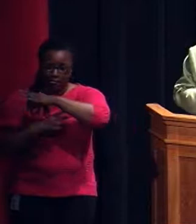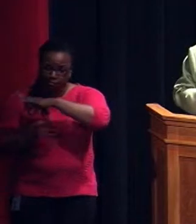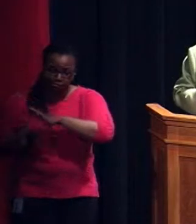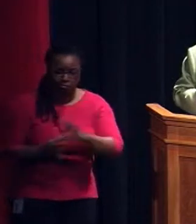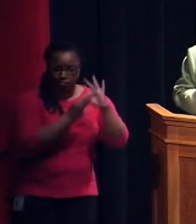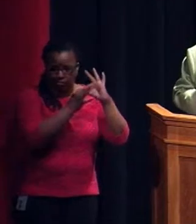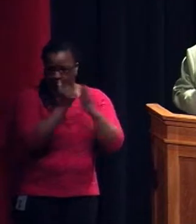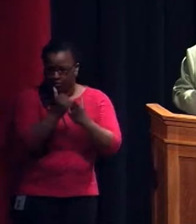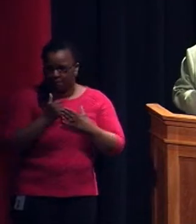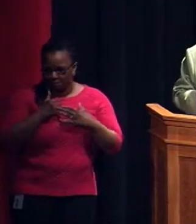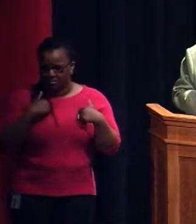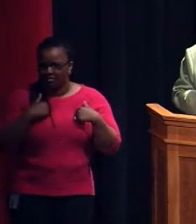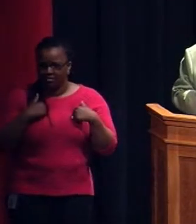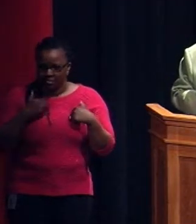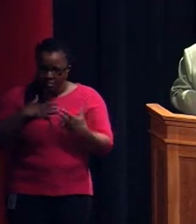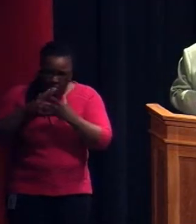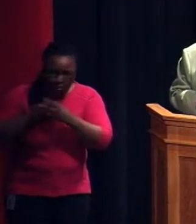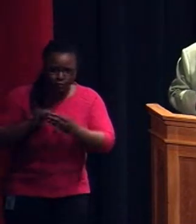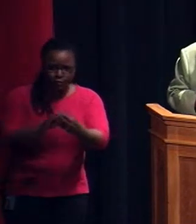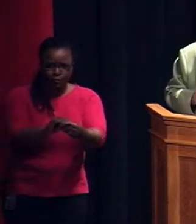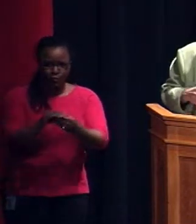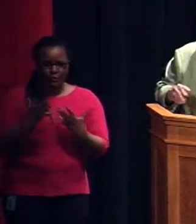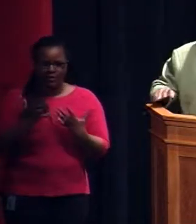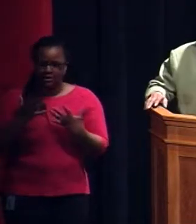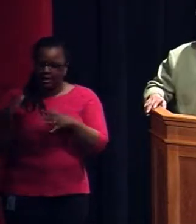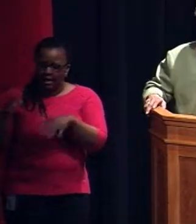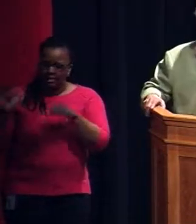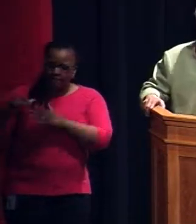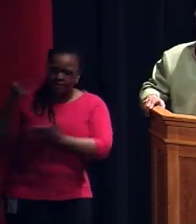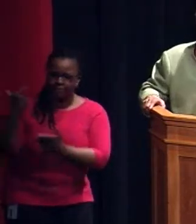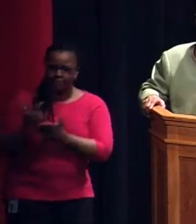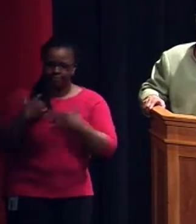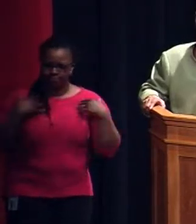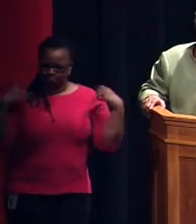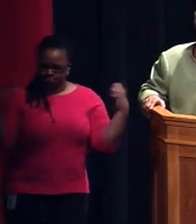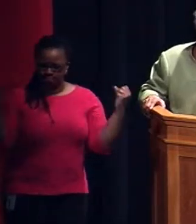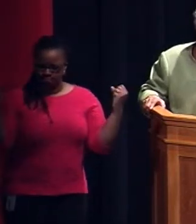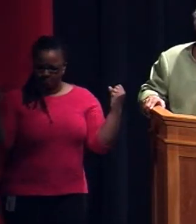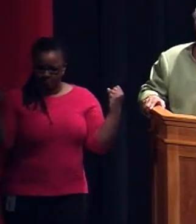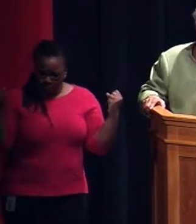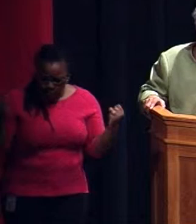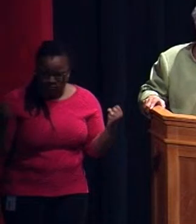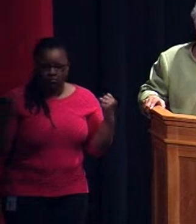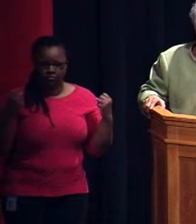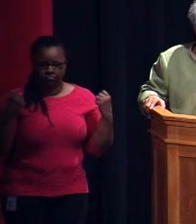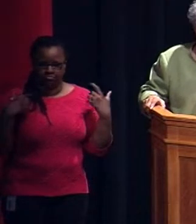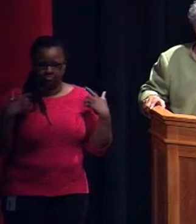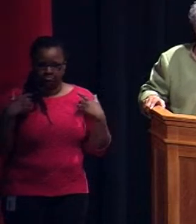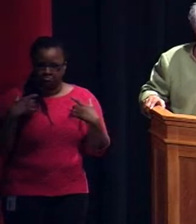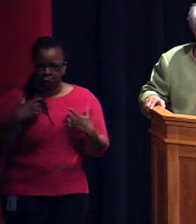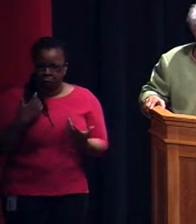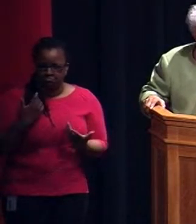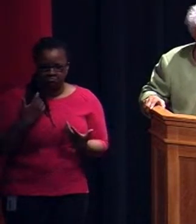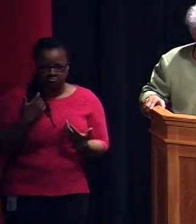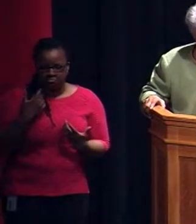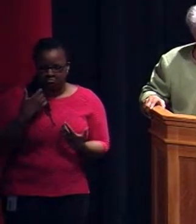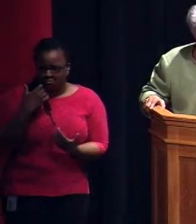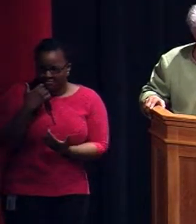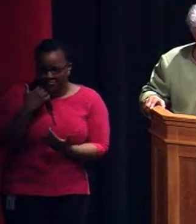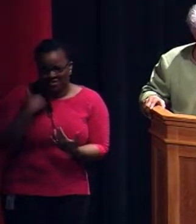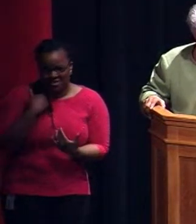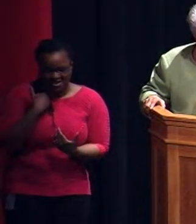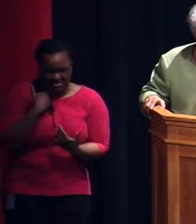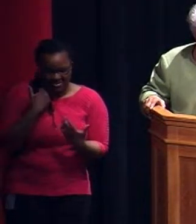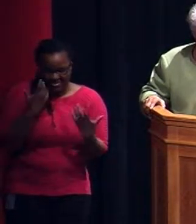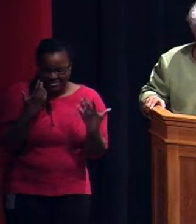I was confident leaving EC Glass. I was strong beyond measure and old